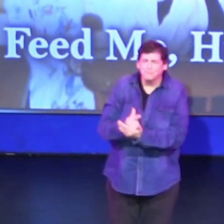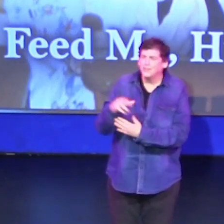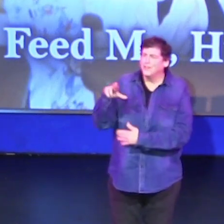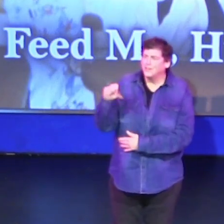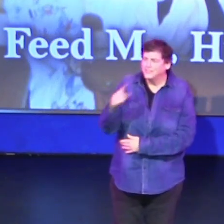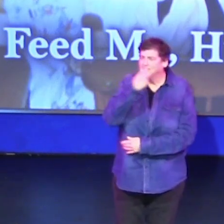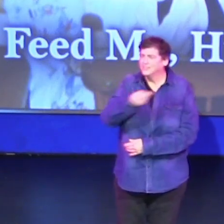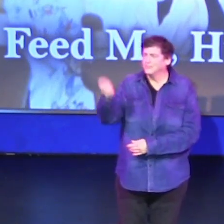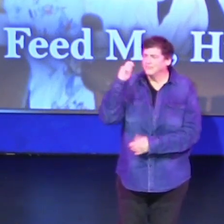language.